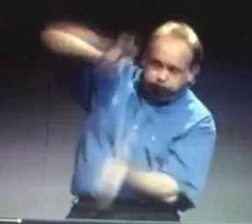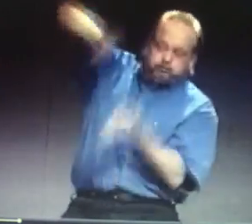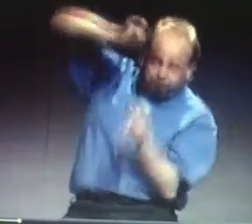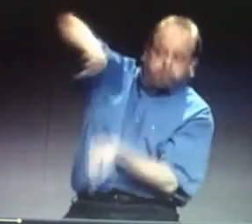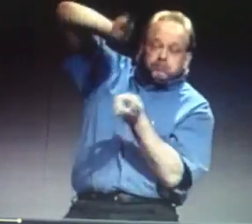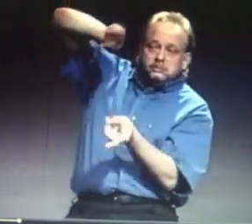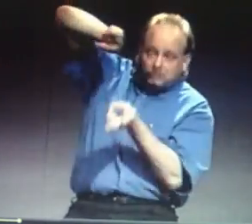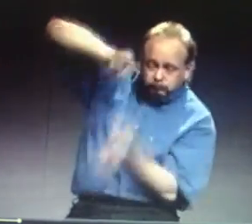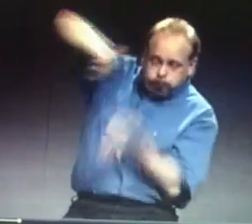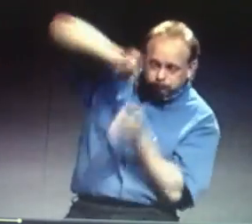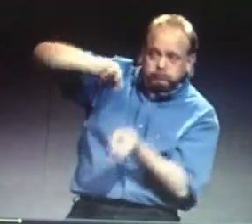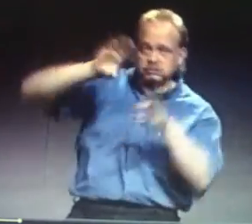The tractor lifts the cow up.